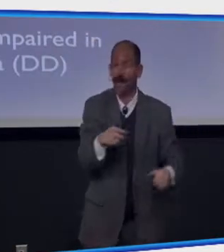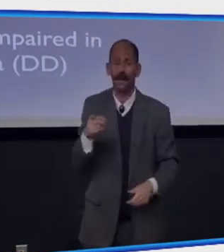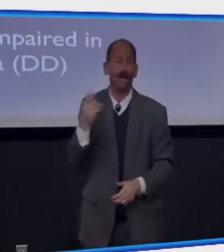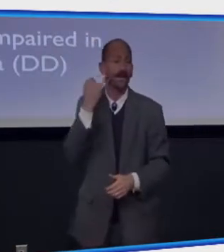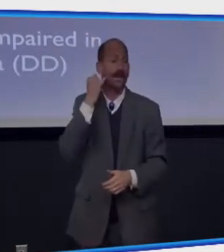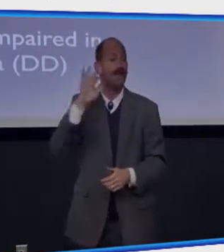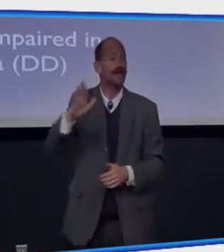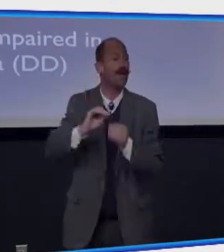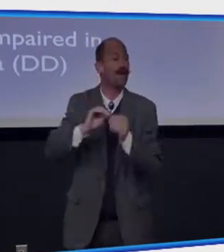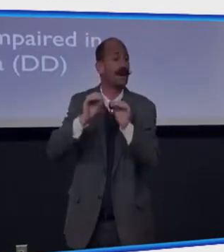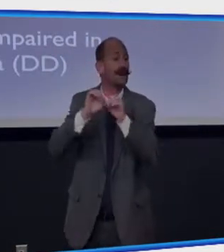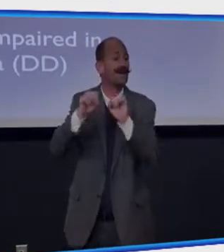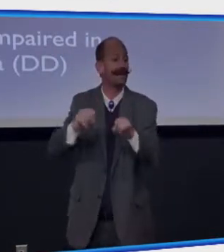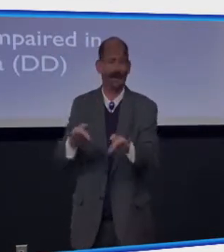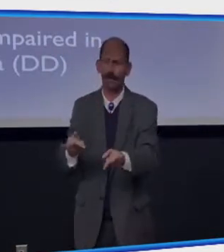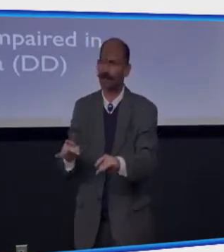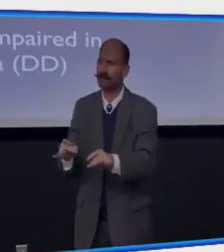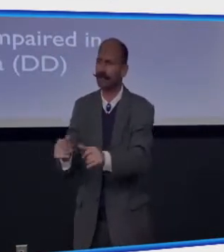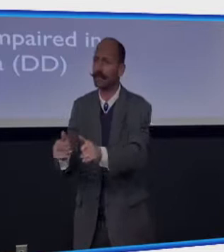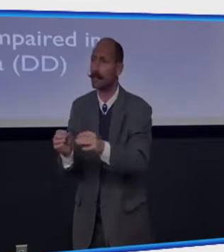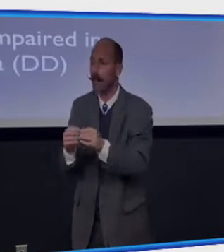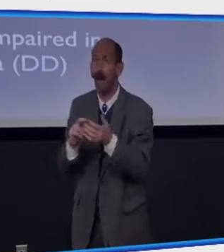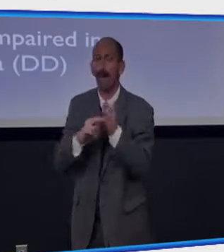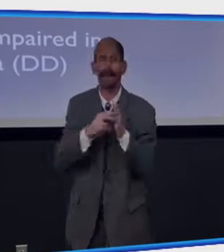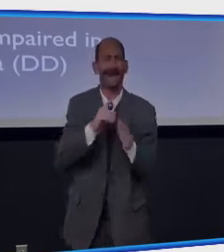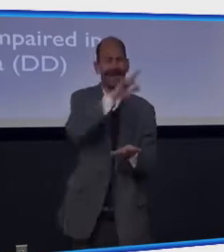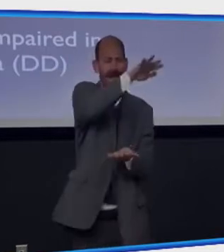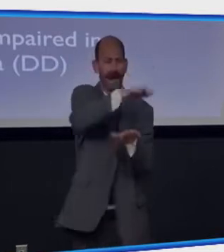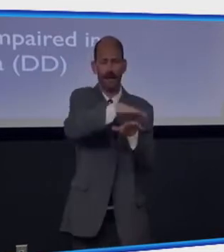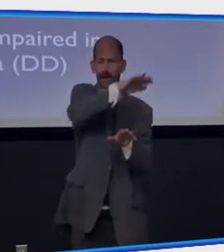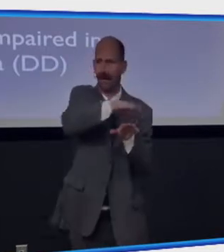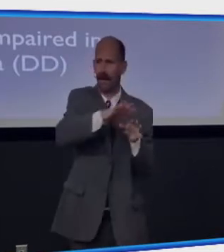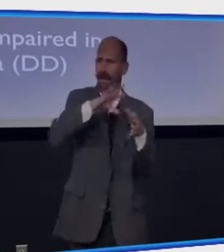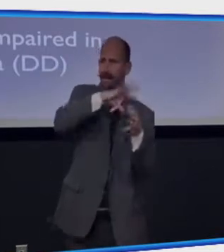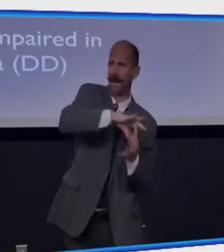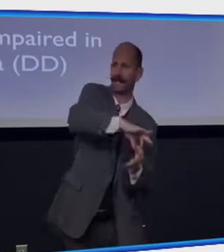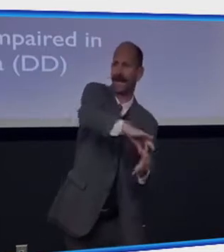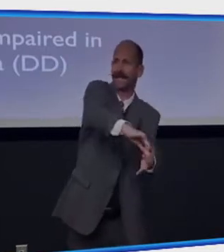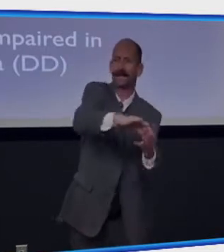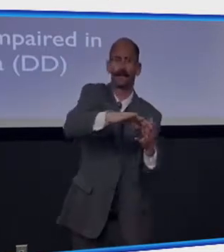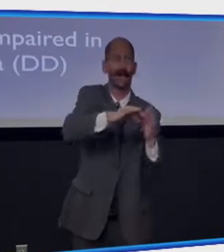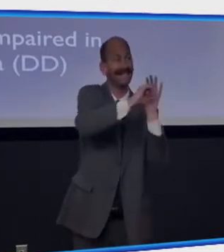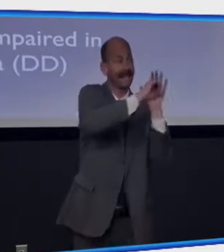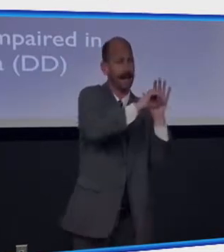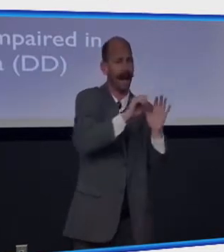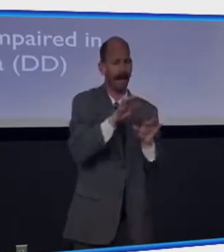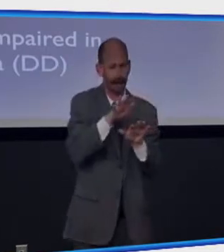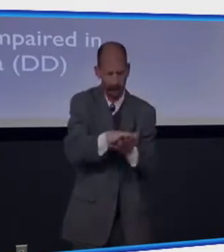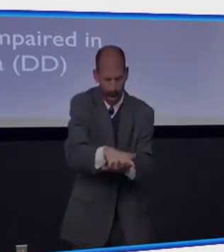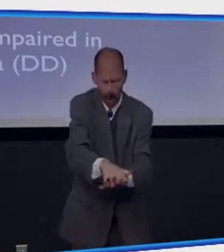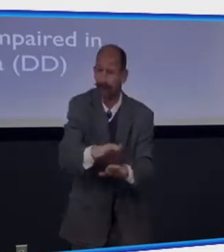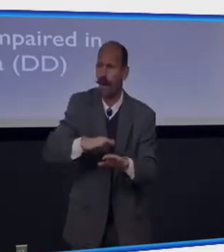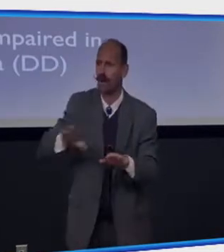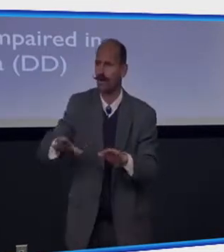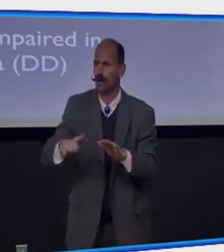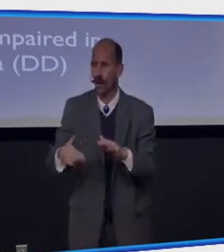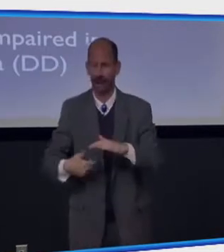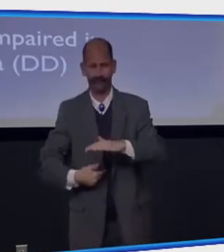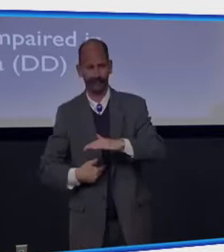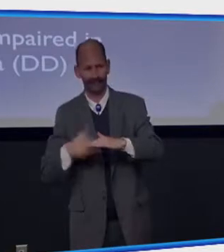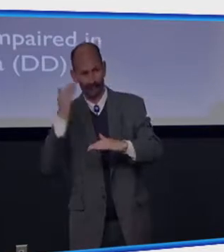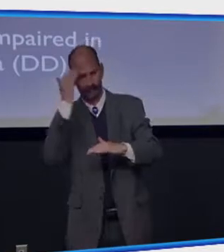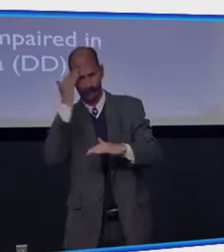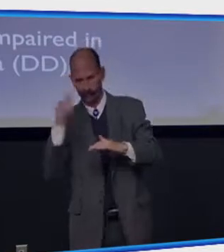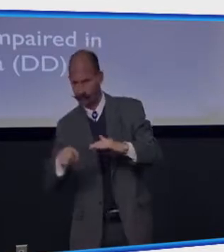system that should facilitate that mapping process, the attachment of the symbols to that pre-existing